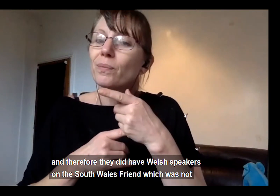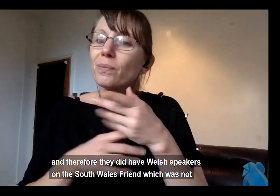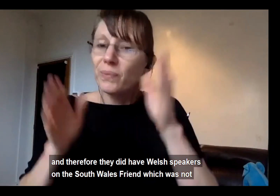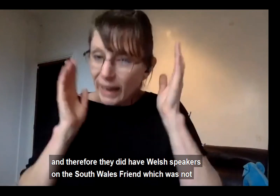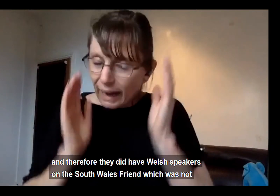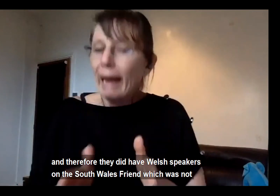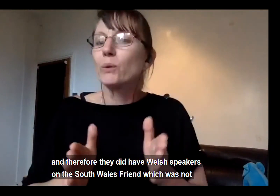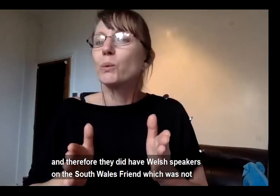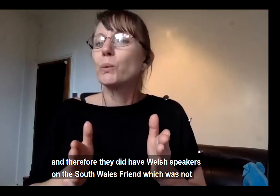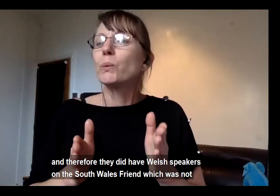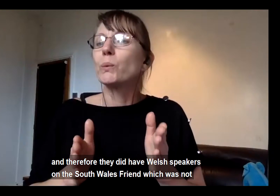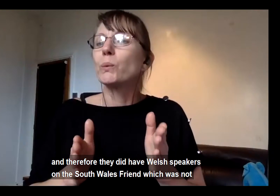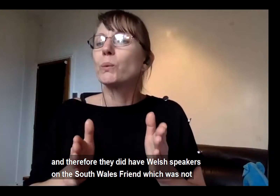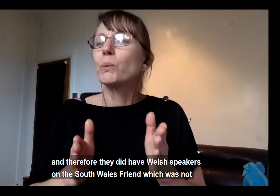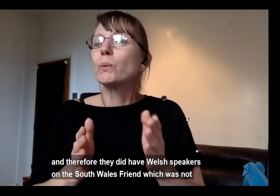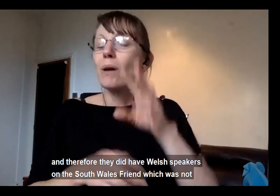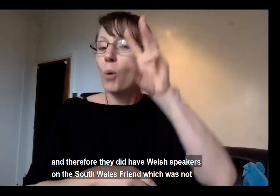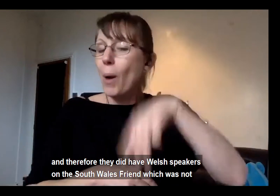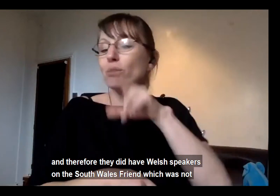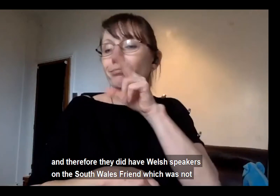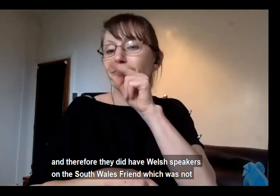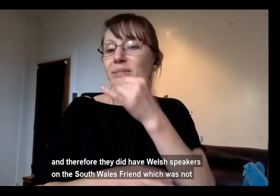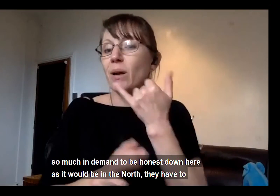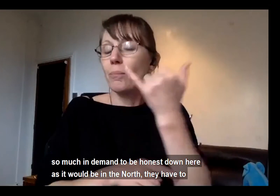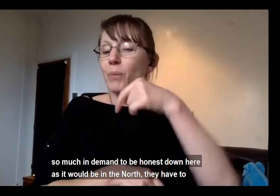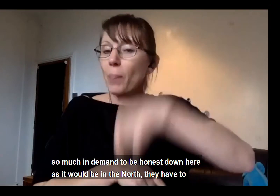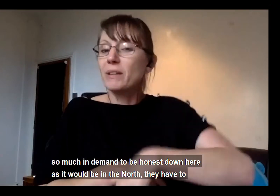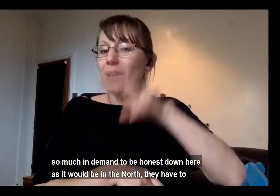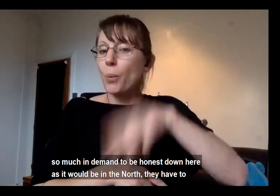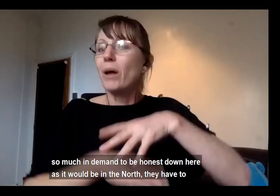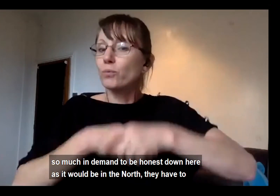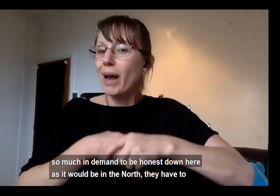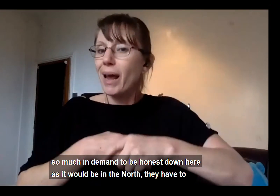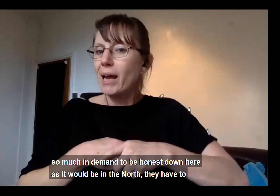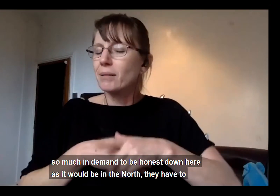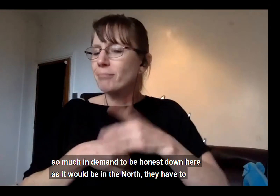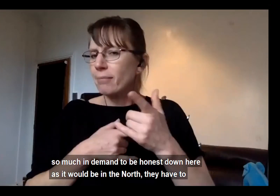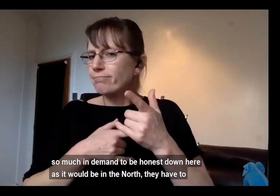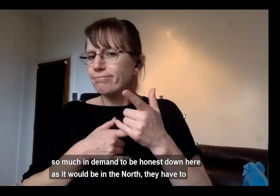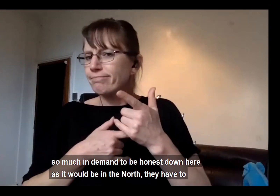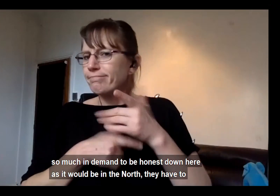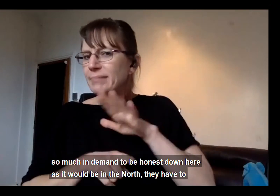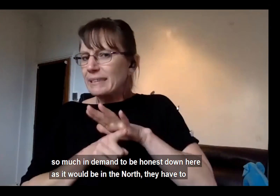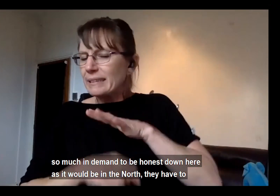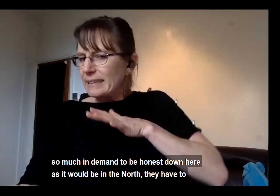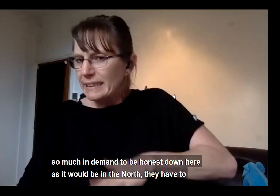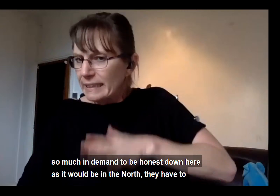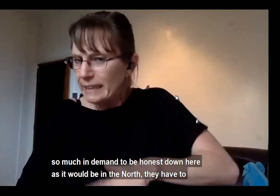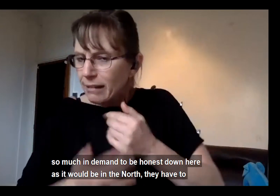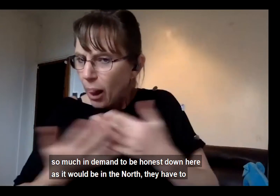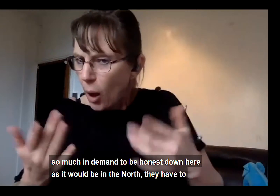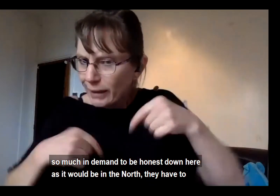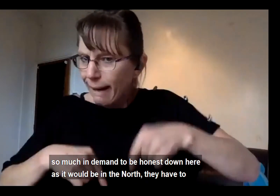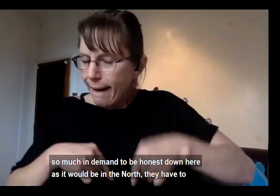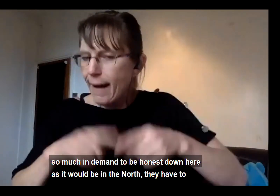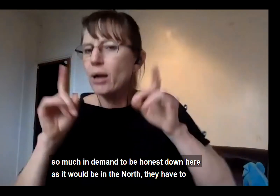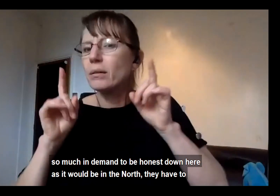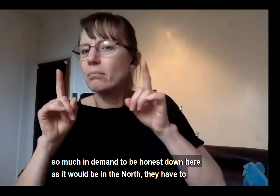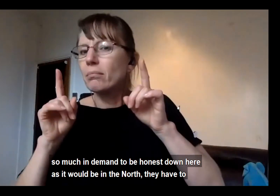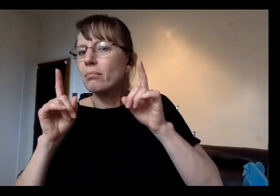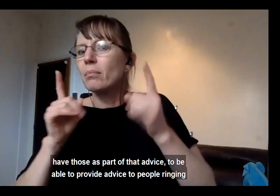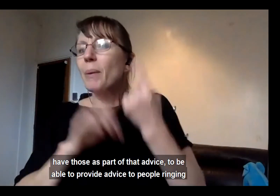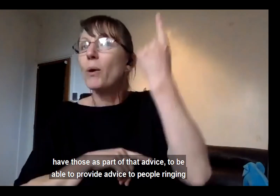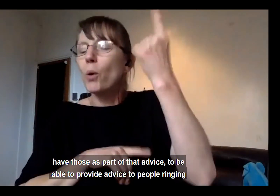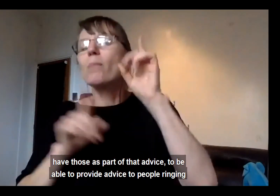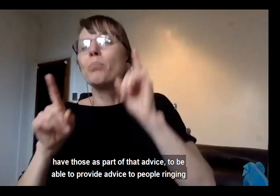have Welsh speakers on the South Wales Friend, which was not so much in demand, to be honest, down here as it would be in the north. And they